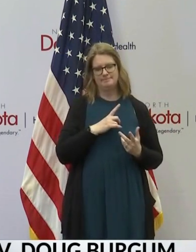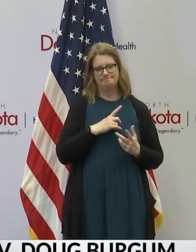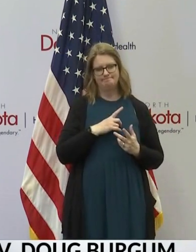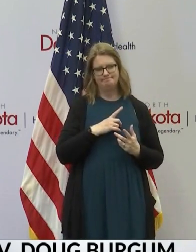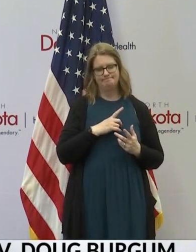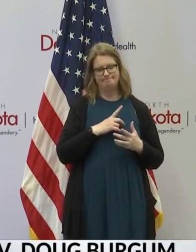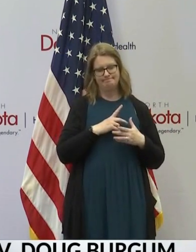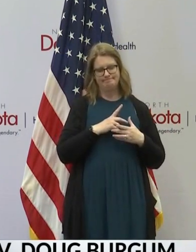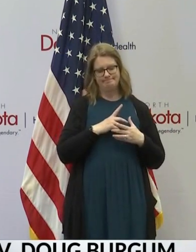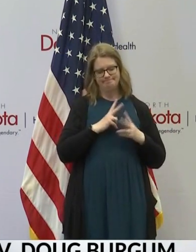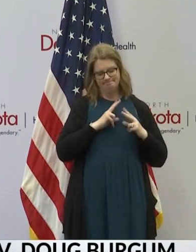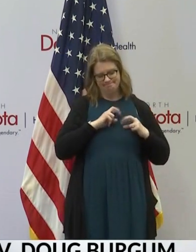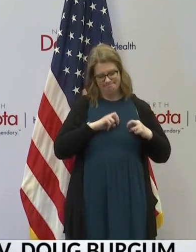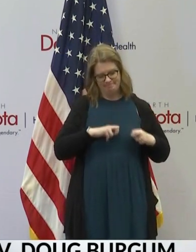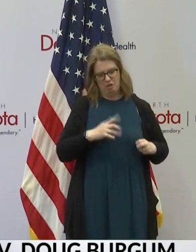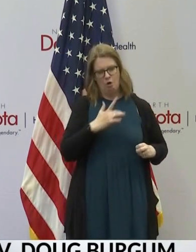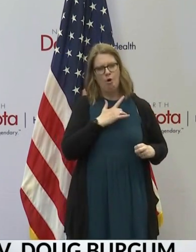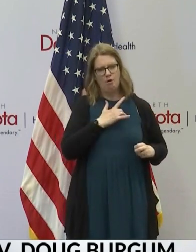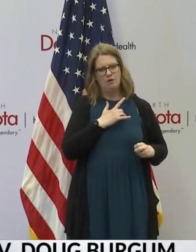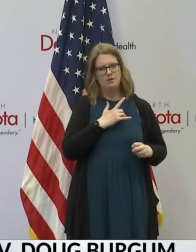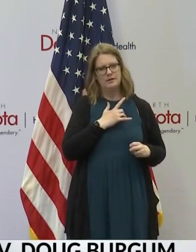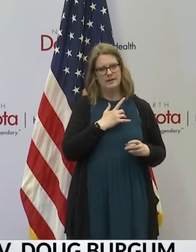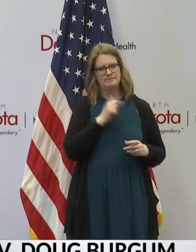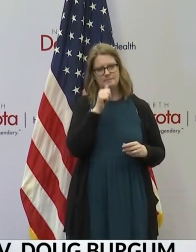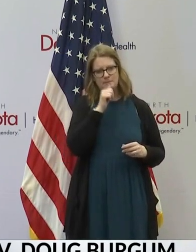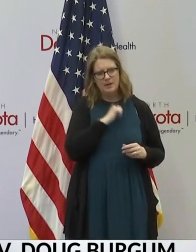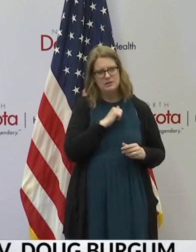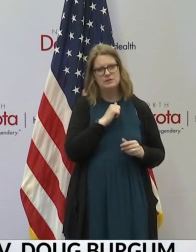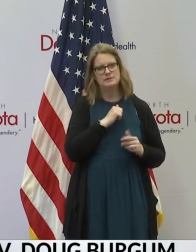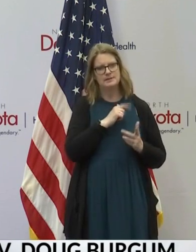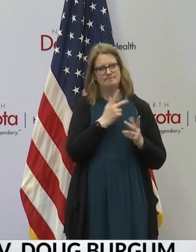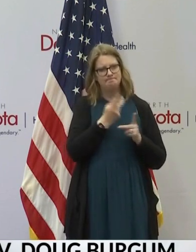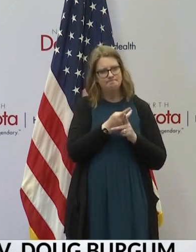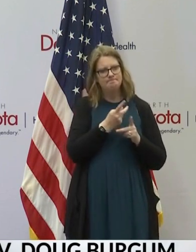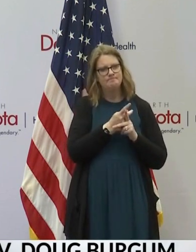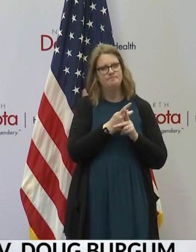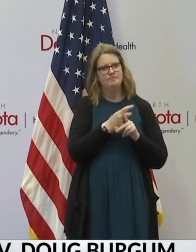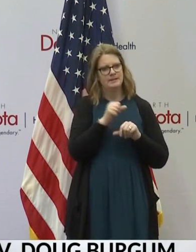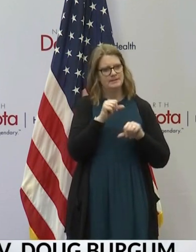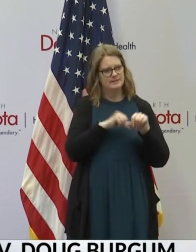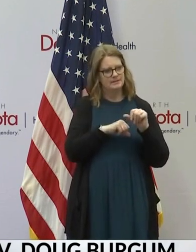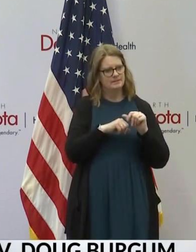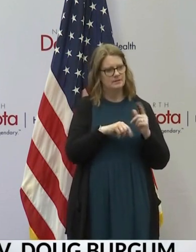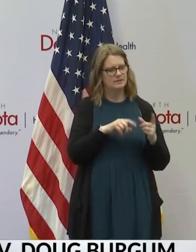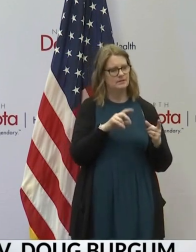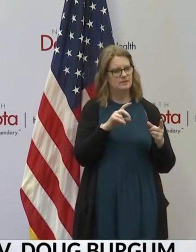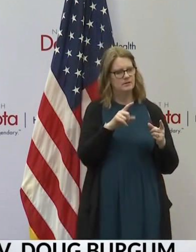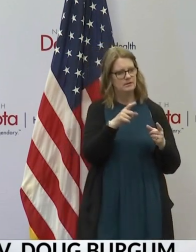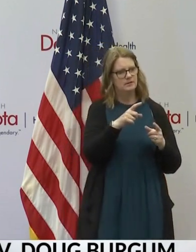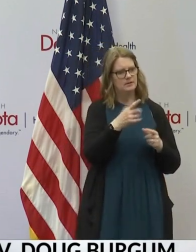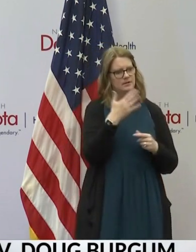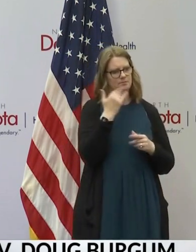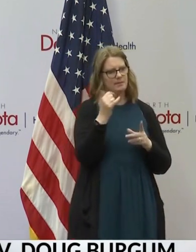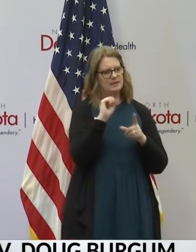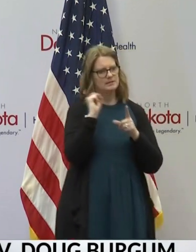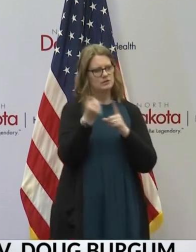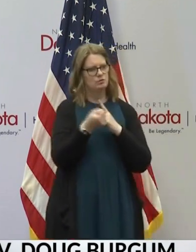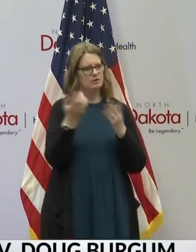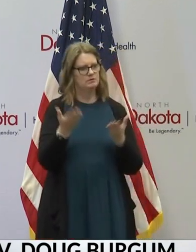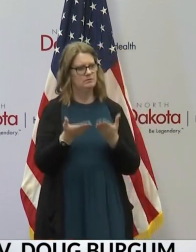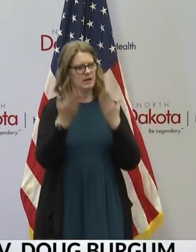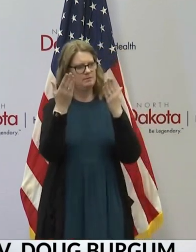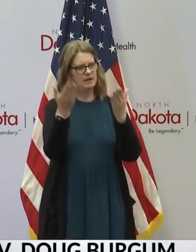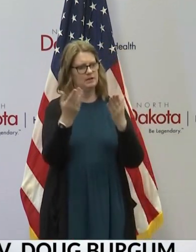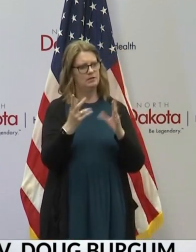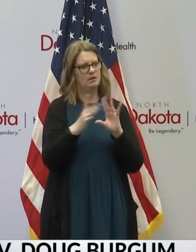are tools we're going to need to get through this as much as we're going to need science to get through this. Dave? You have any best case recommendations that you know,